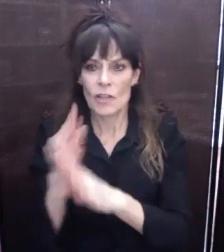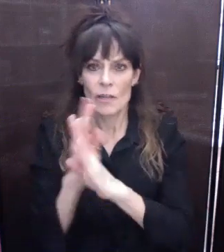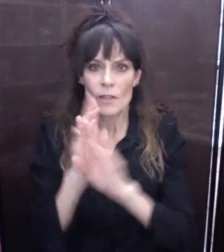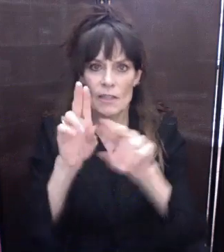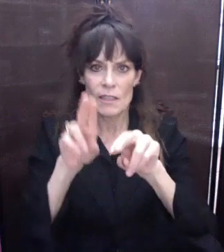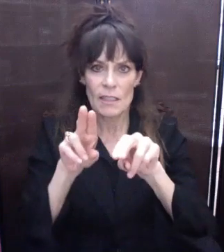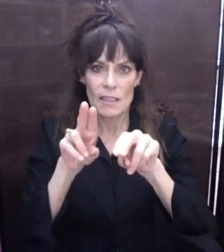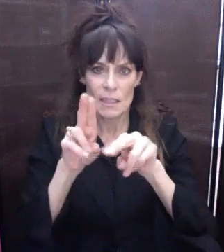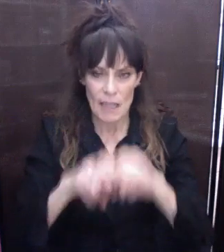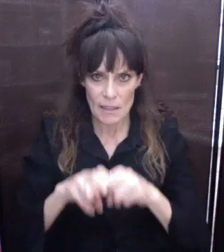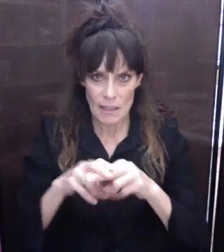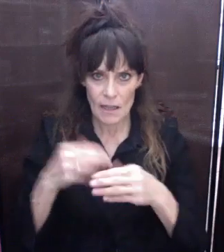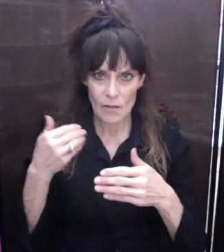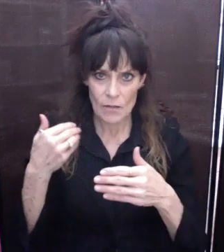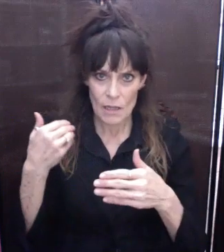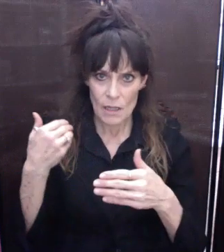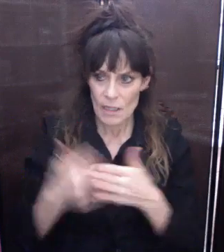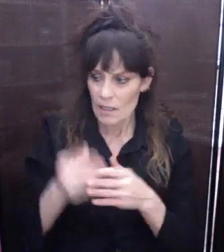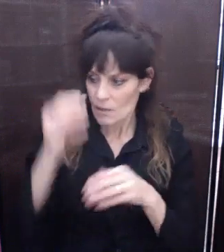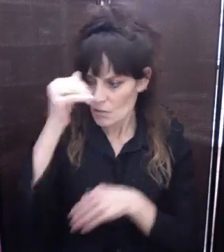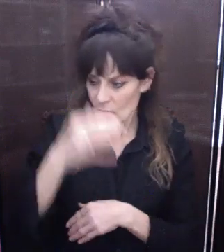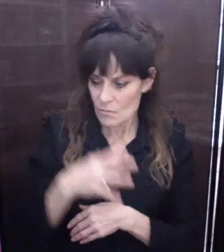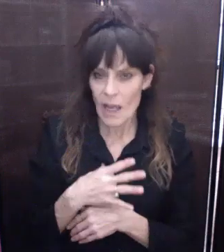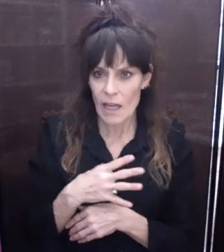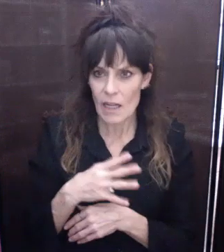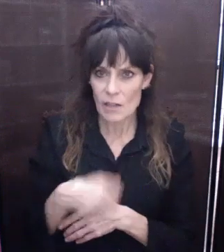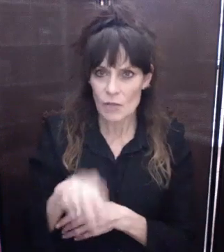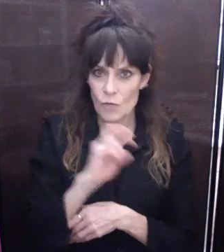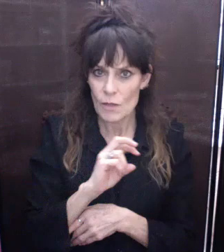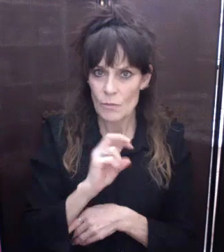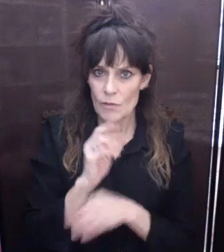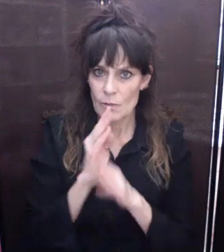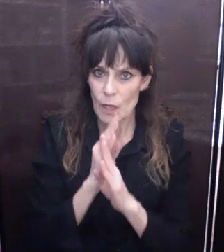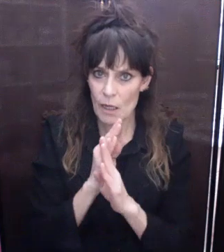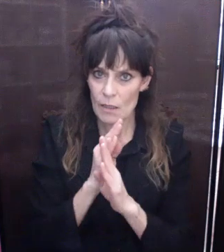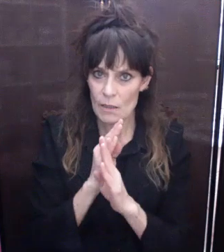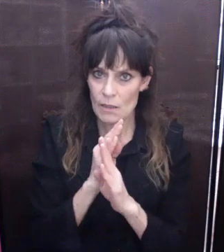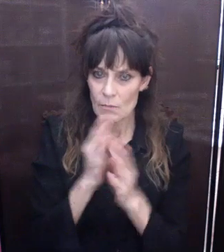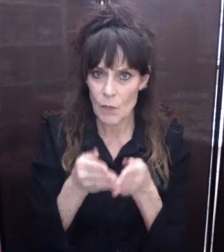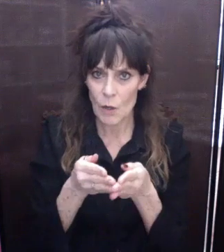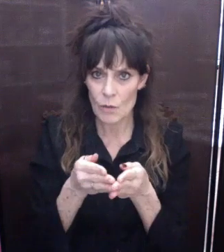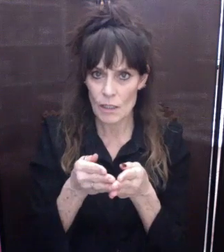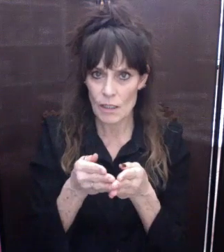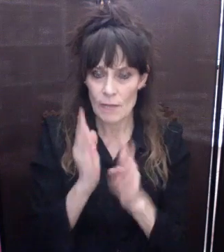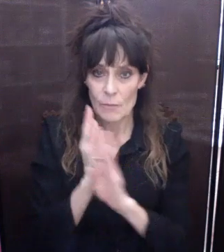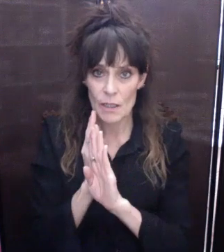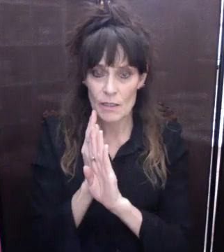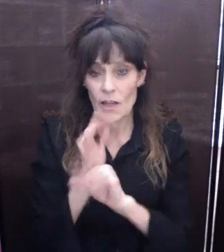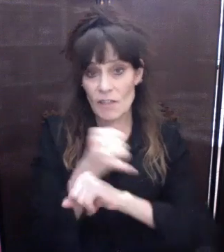guy. And I guess the trip at the time from where they were was bus, boat, and then a bus out on Staten Island, a ferry, and